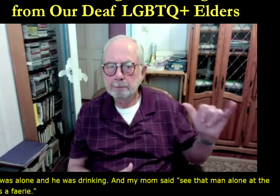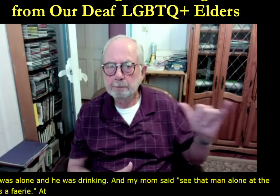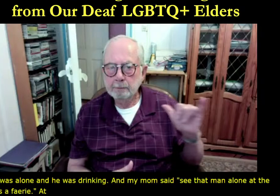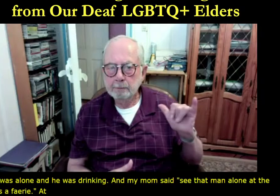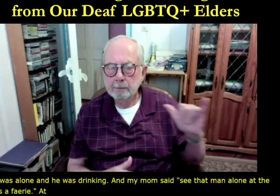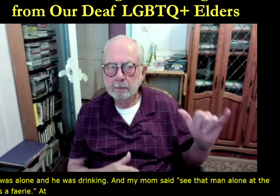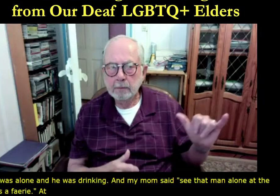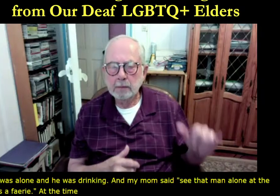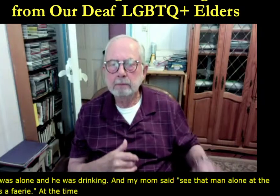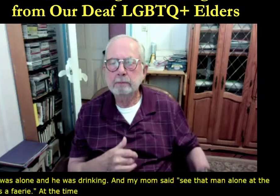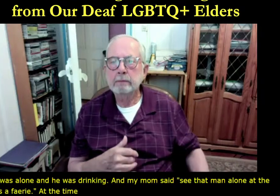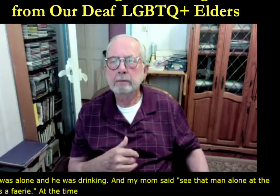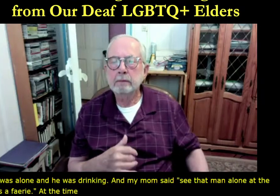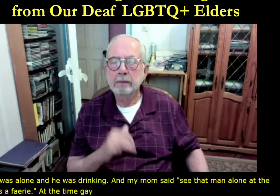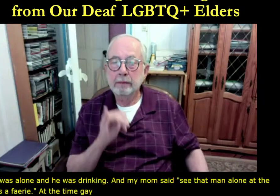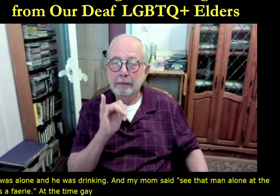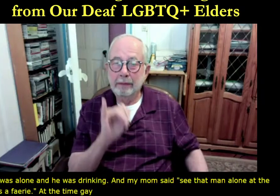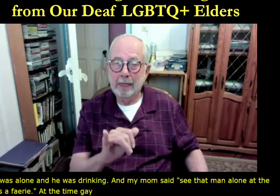for him because i knew we were the same